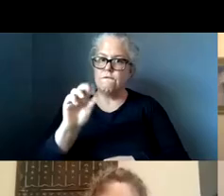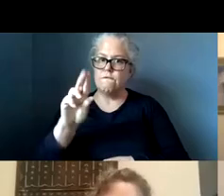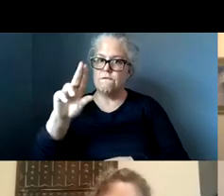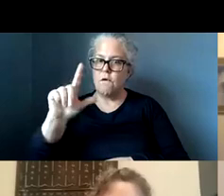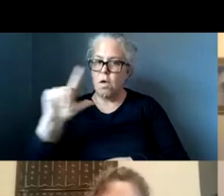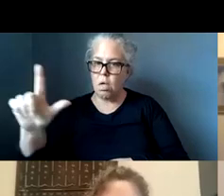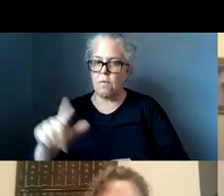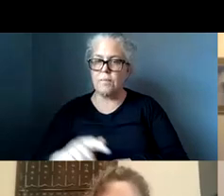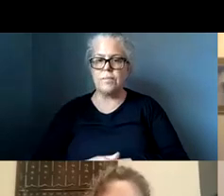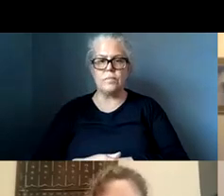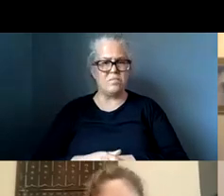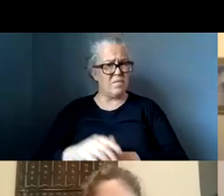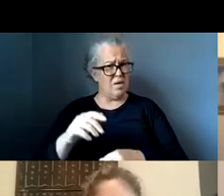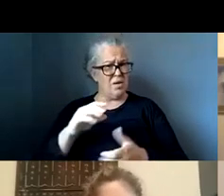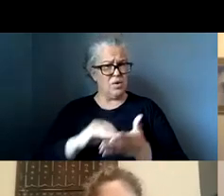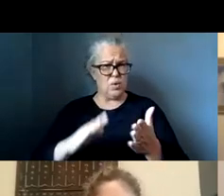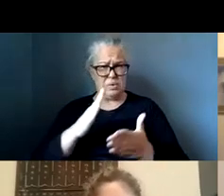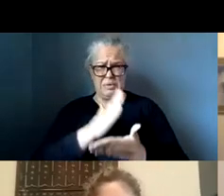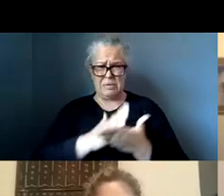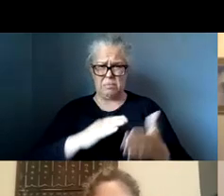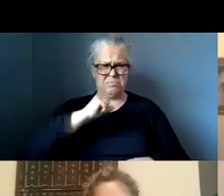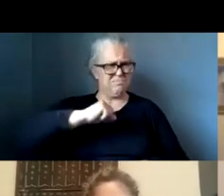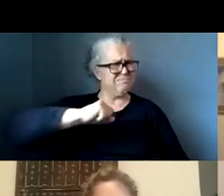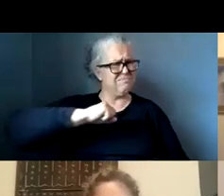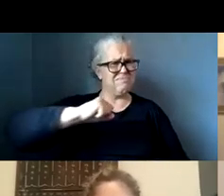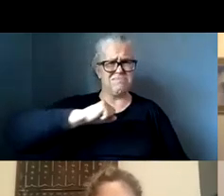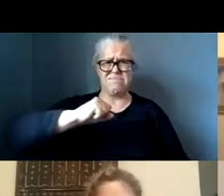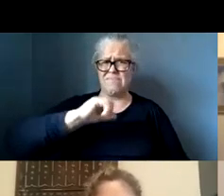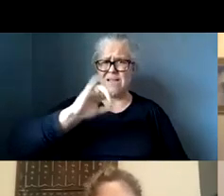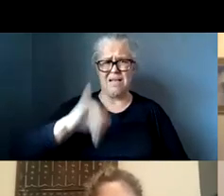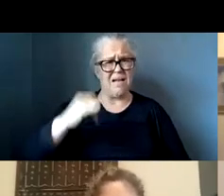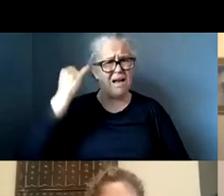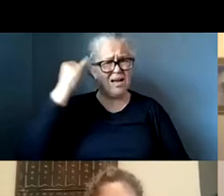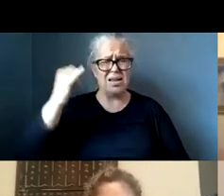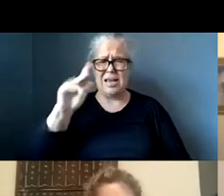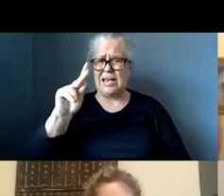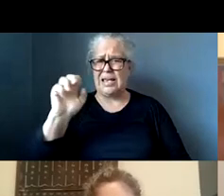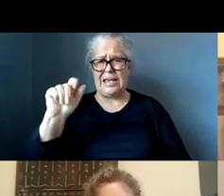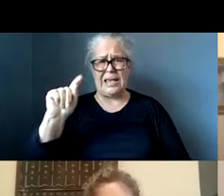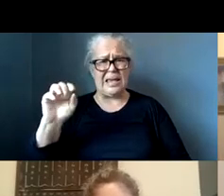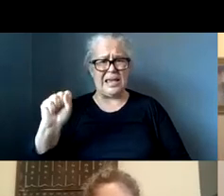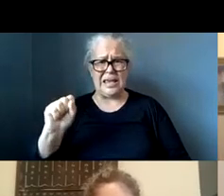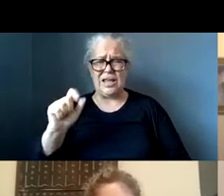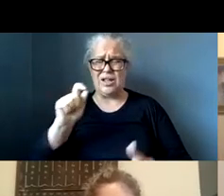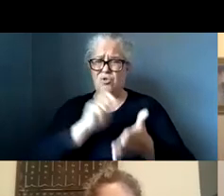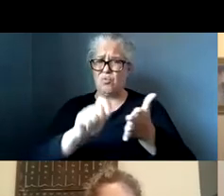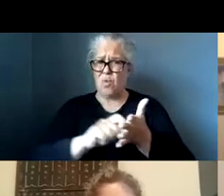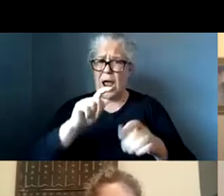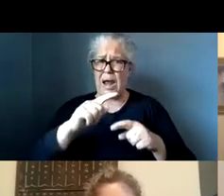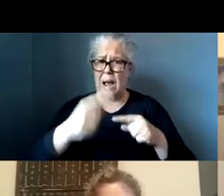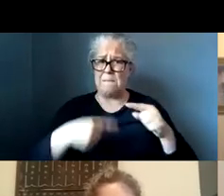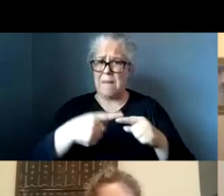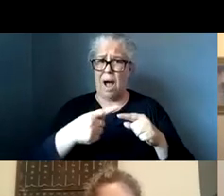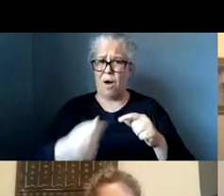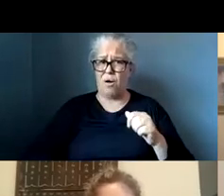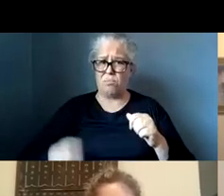were students in the class who pushed back against the notion that John Keats could have written anything that vulgar. It